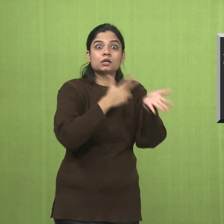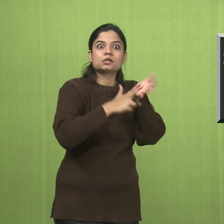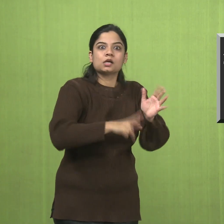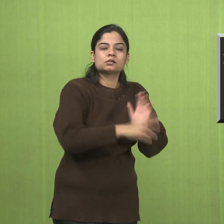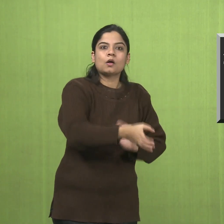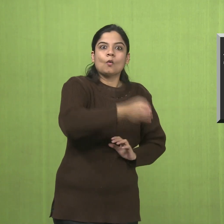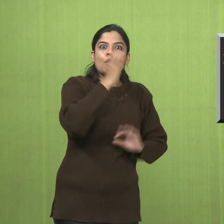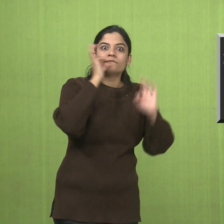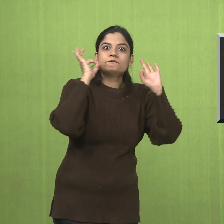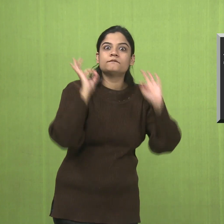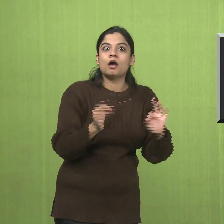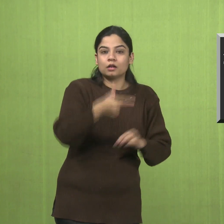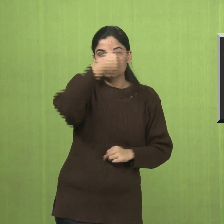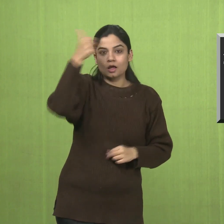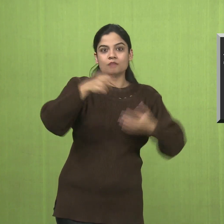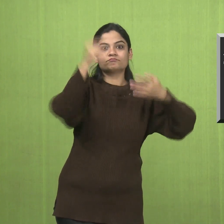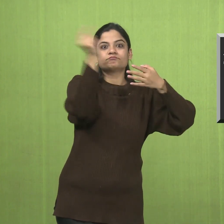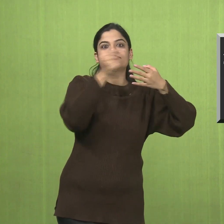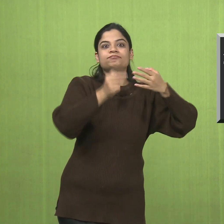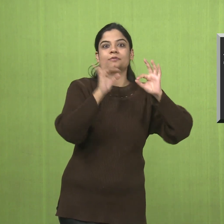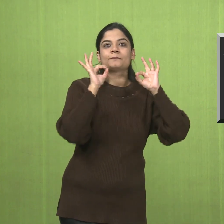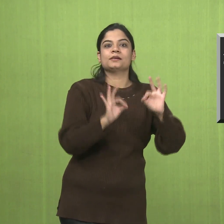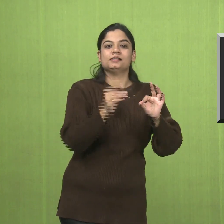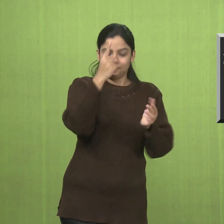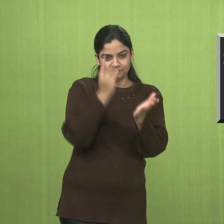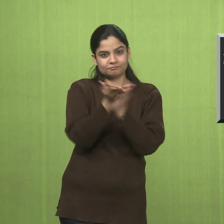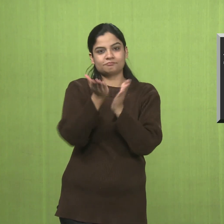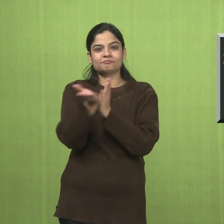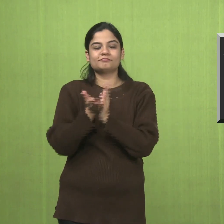into drinking purposes as well. So it has a lot of benefits.